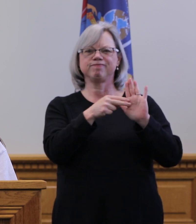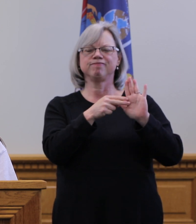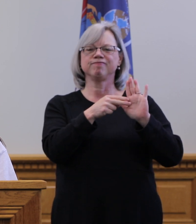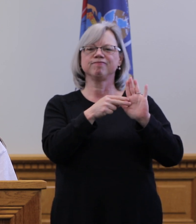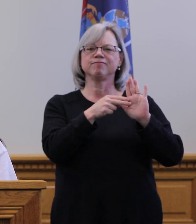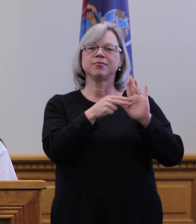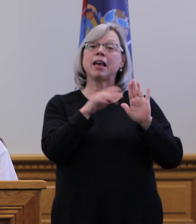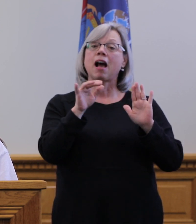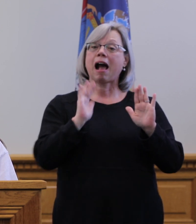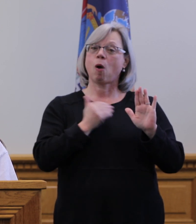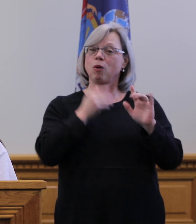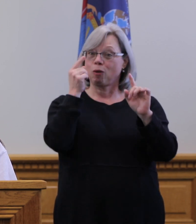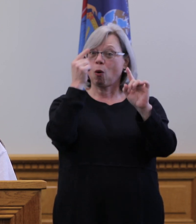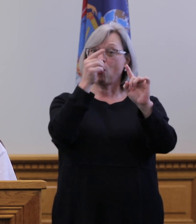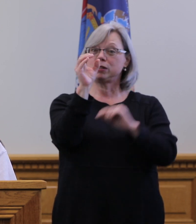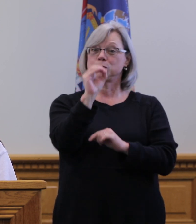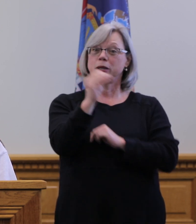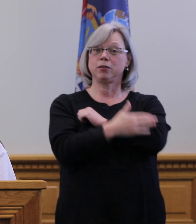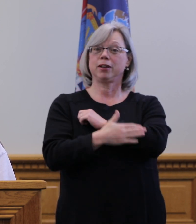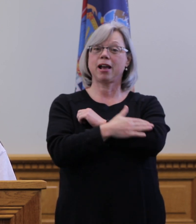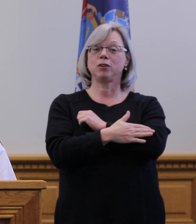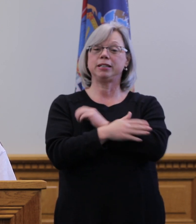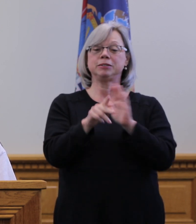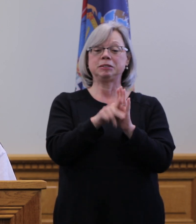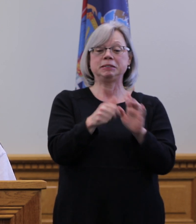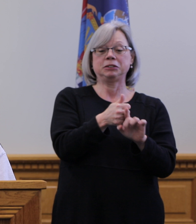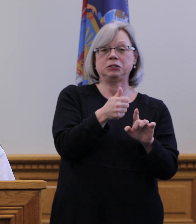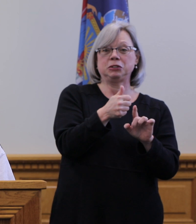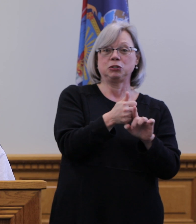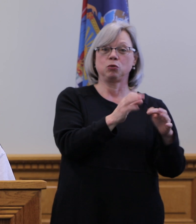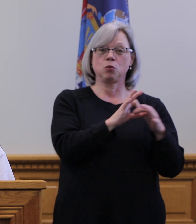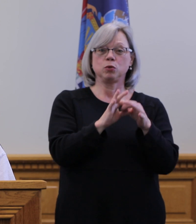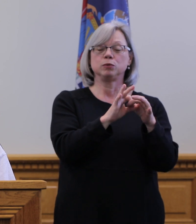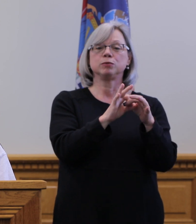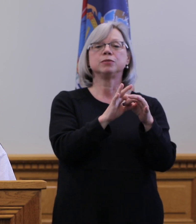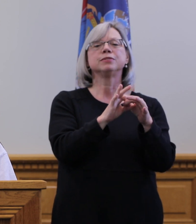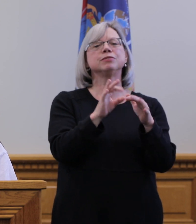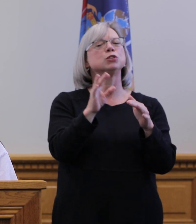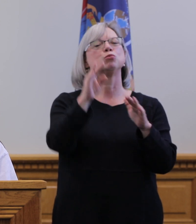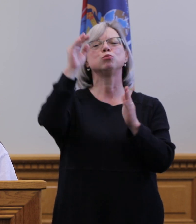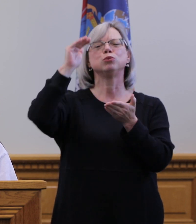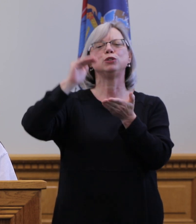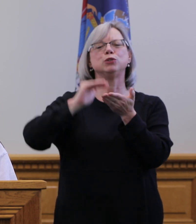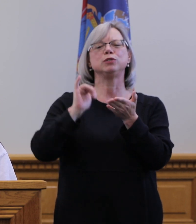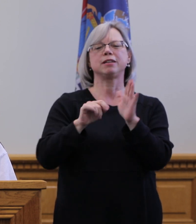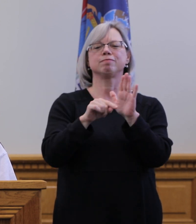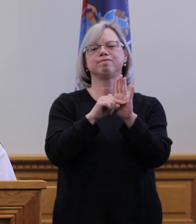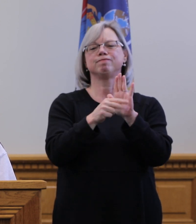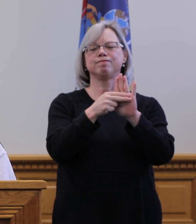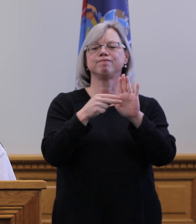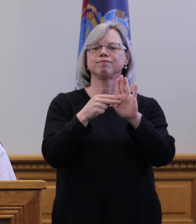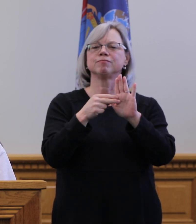It is the mission of the Oswego County Suicide Prevention Coalition to bring an end to the stigma and to help build